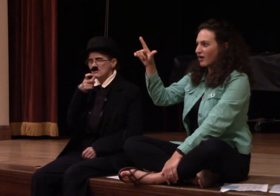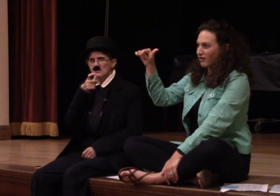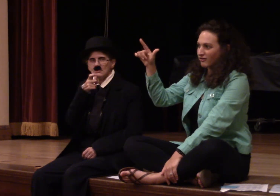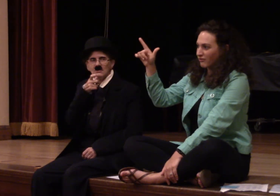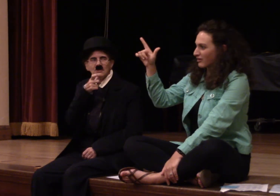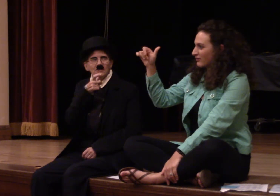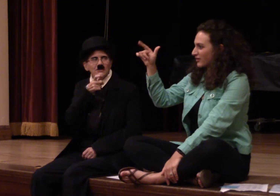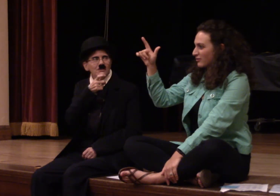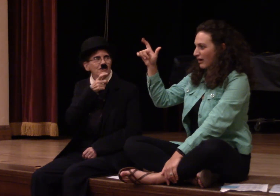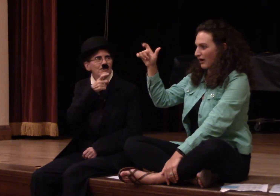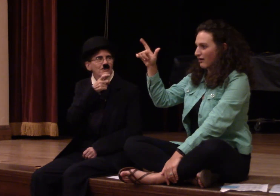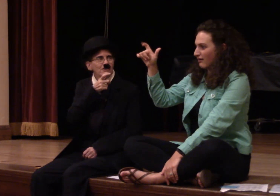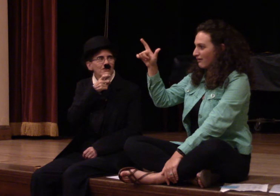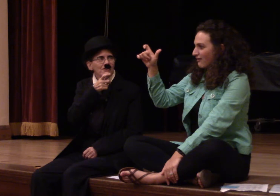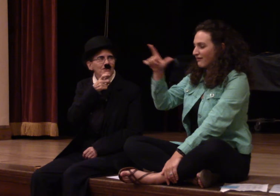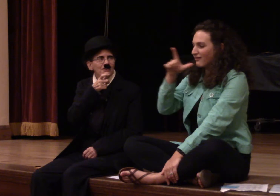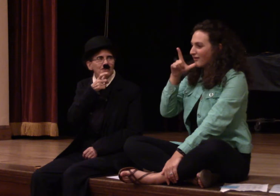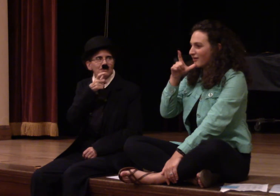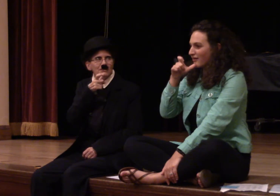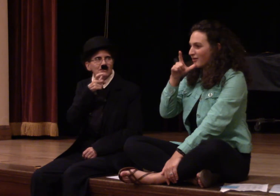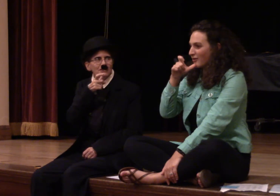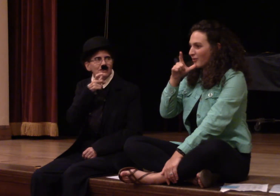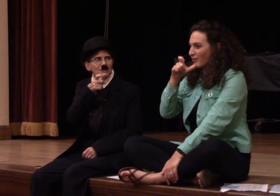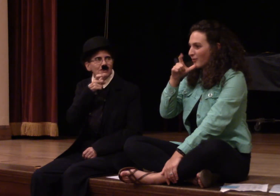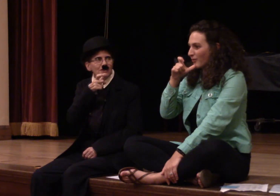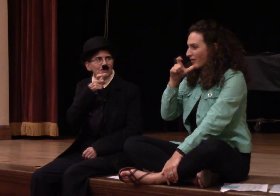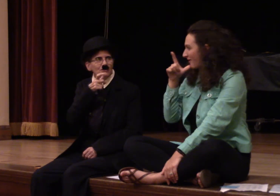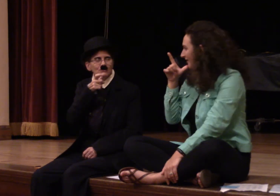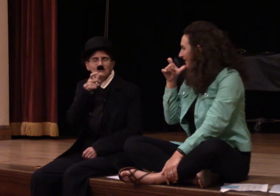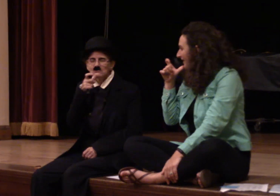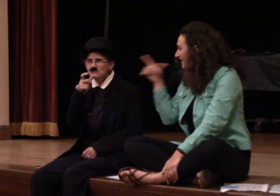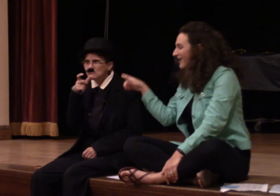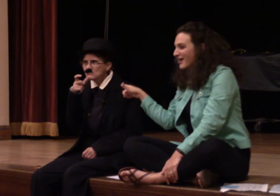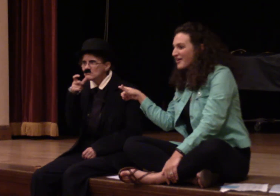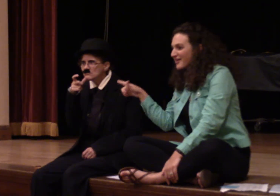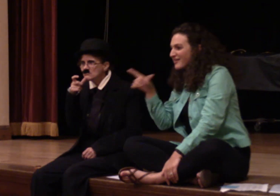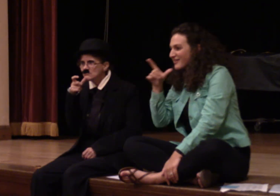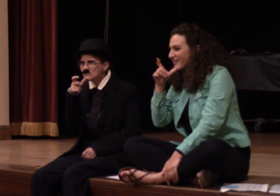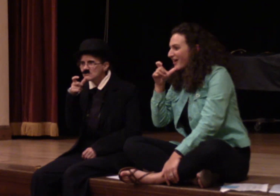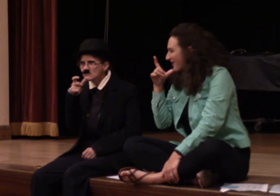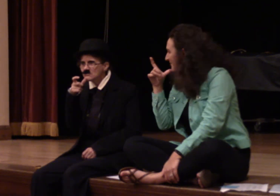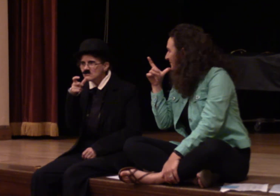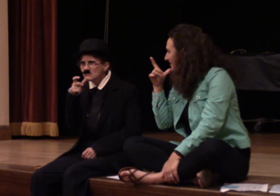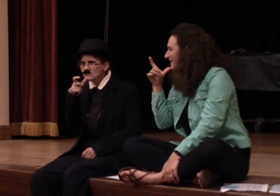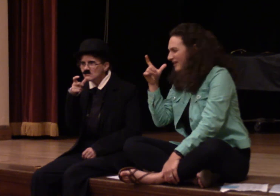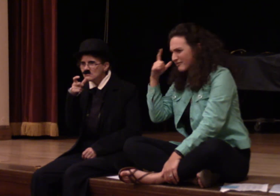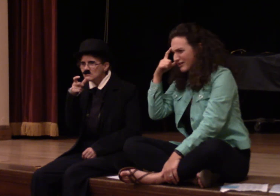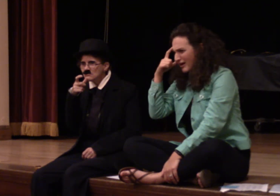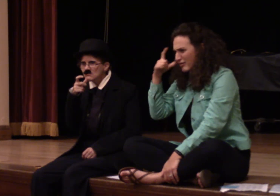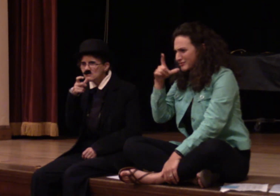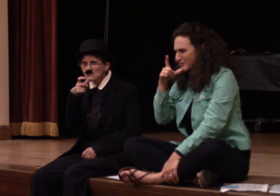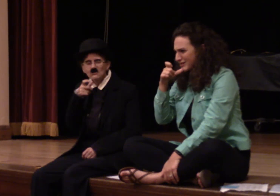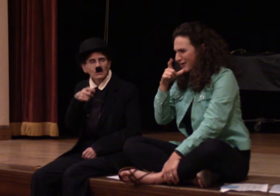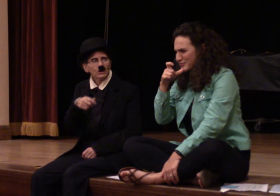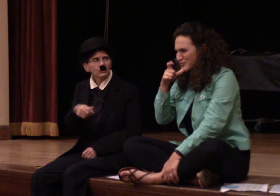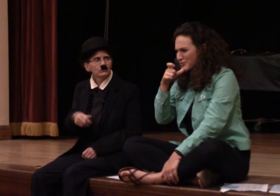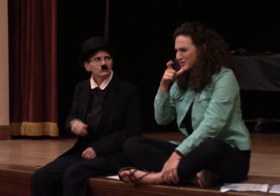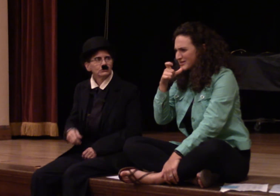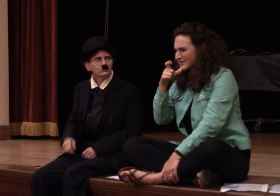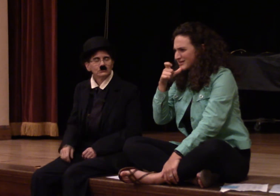knuckle, whatever you want. This is kind of, that's how she does it, like seems more perplexed, like. Yeah. Yep, eyebrows should be down. Who?